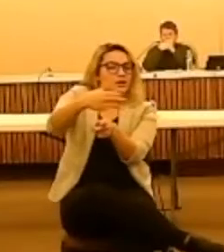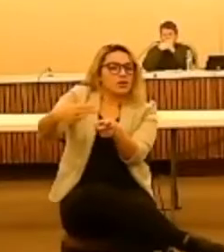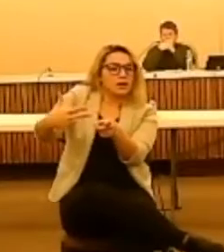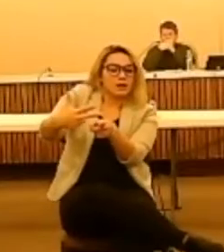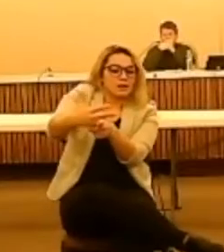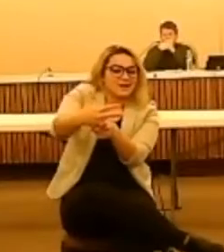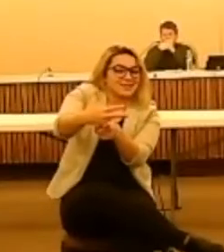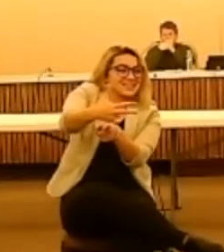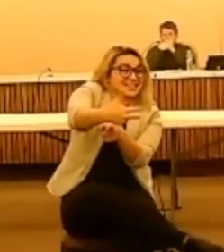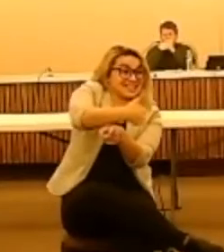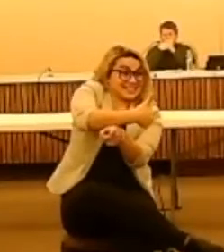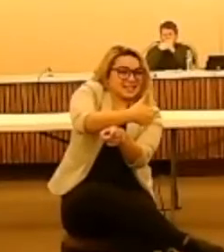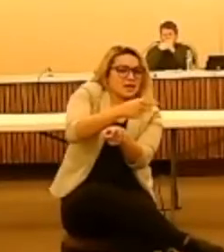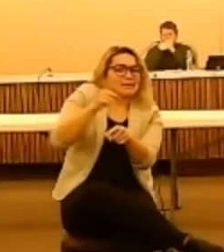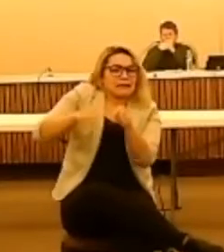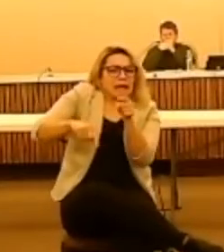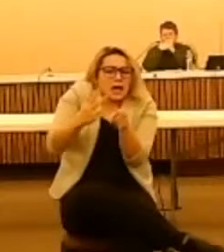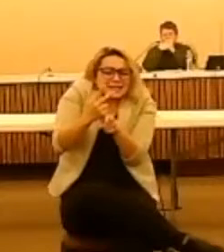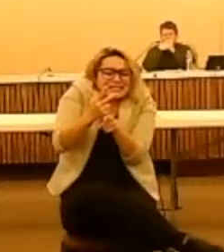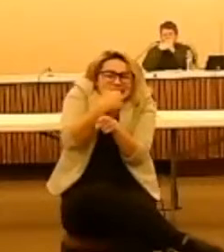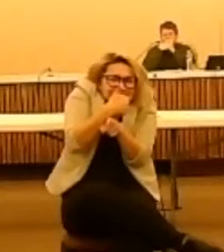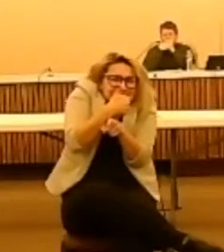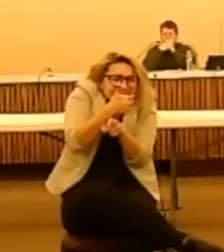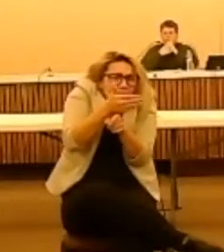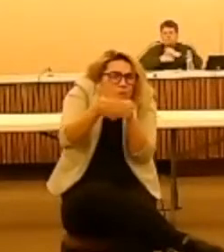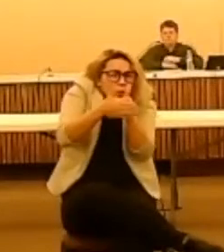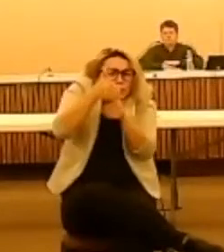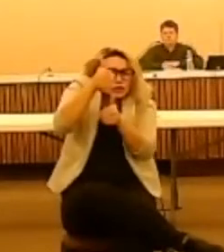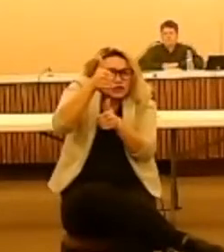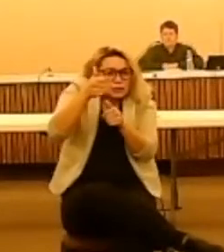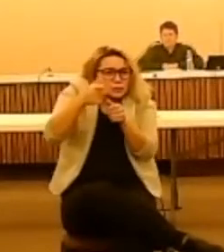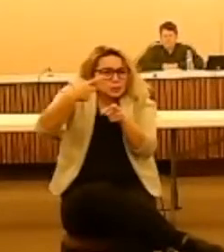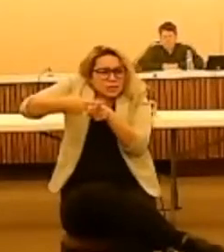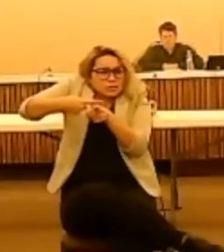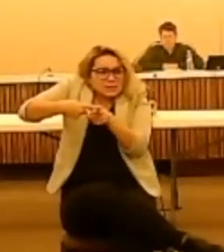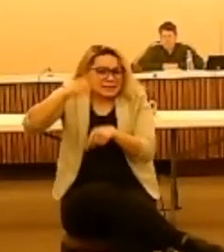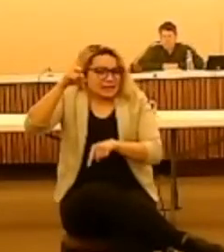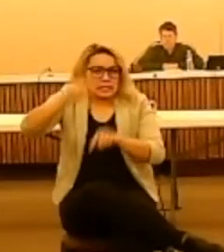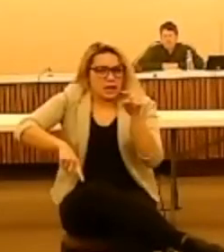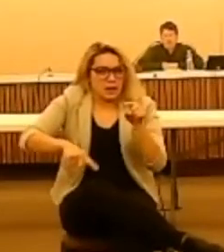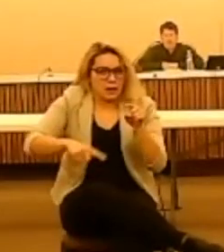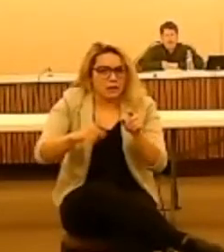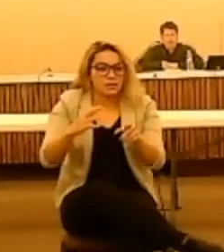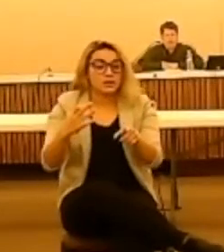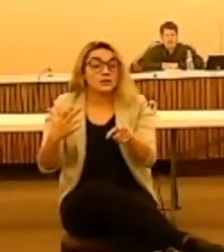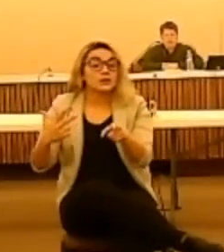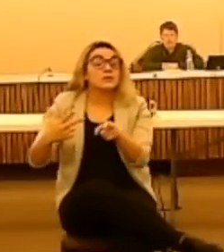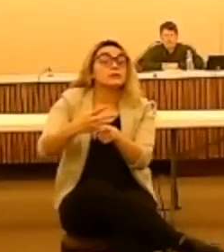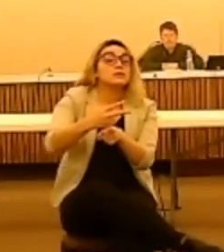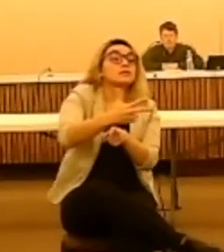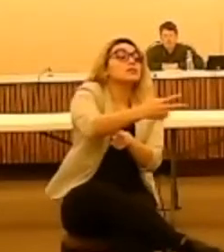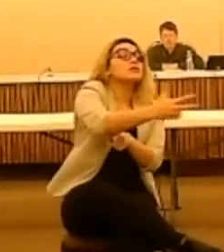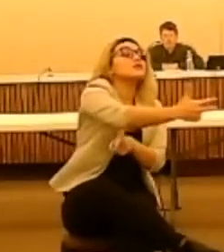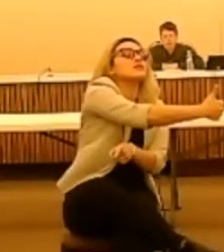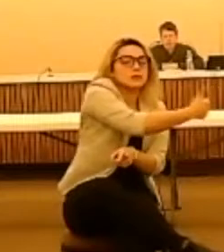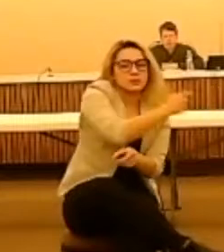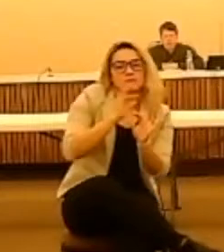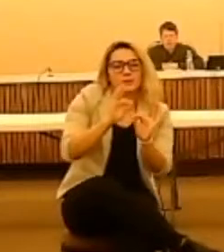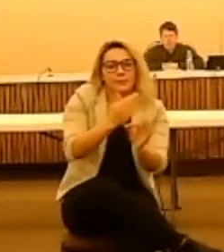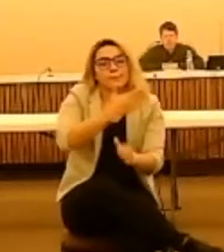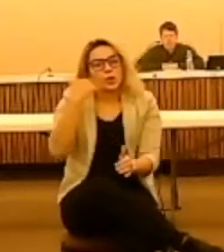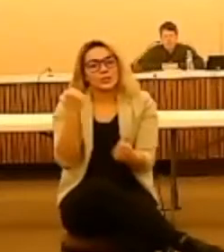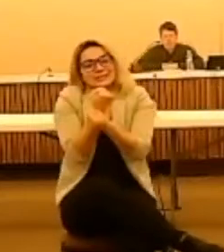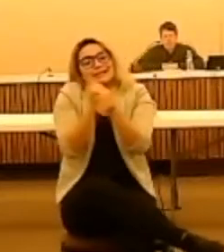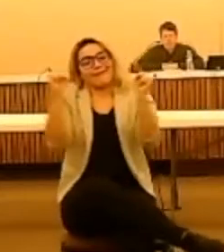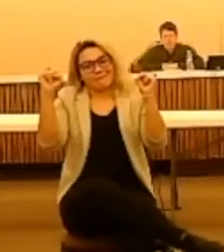get intersections too close, it becomes a safety concern. So it doesn't necessarily help the residents' concern, but that's why we have to